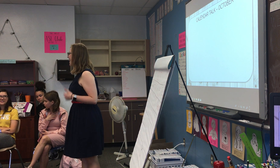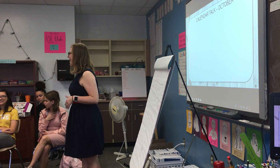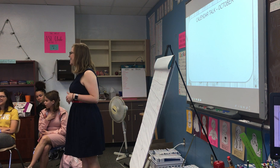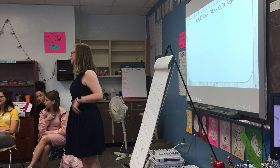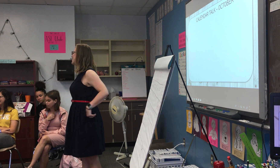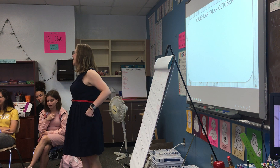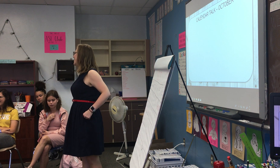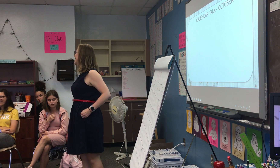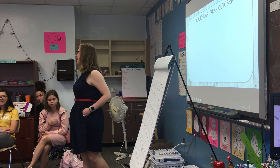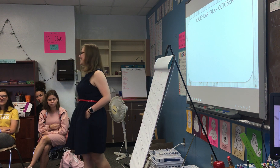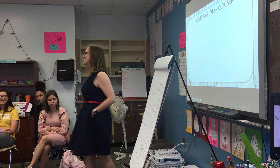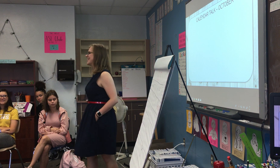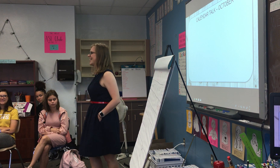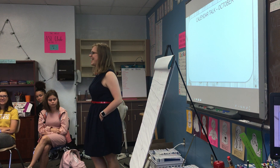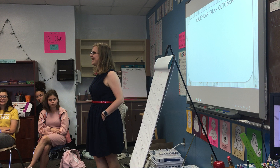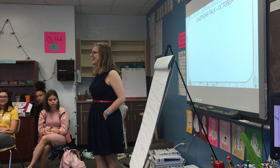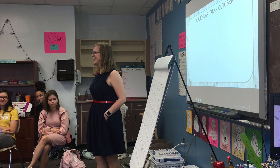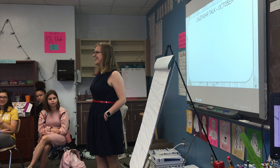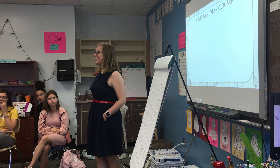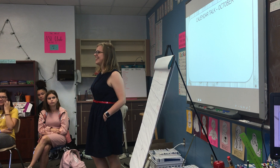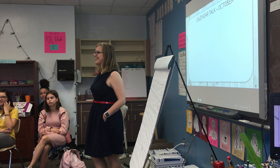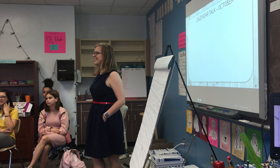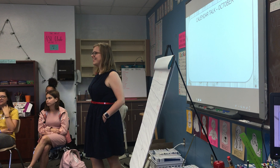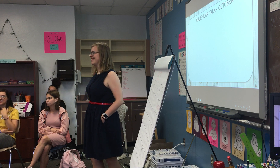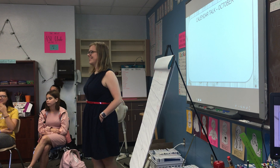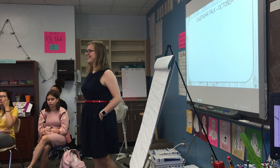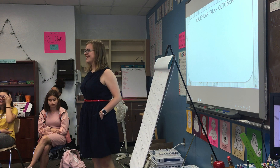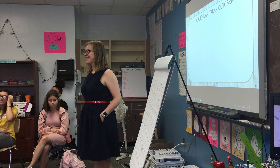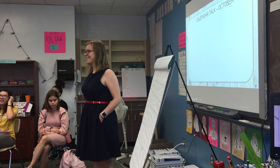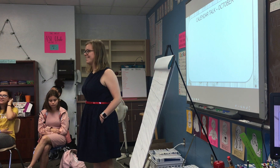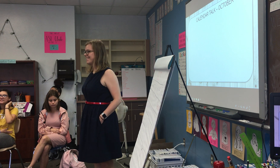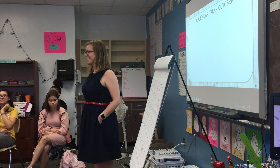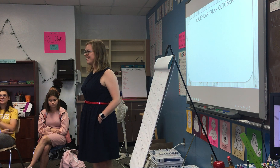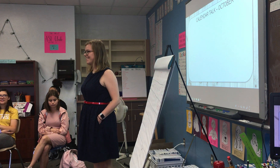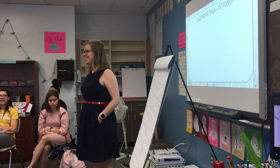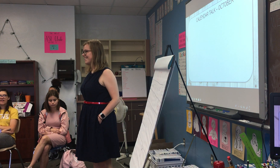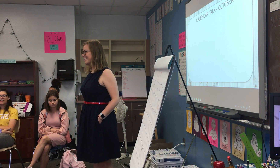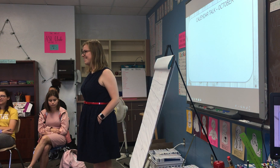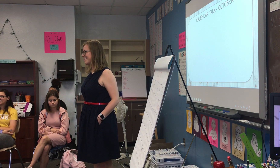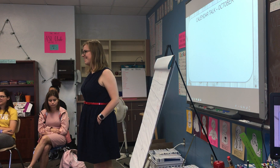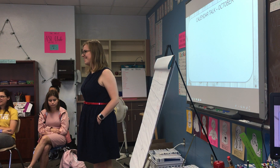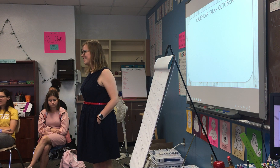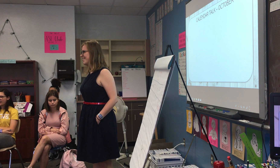I used to have no like that. Do you just walk around your house?